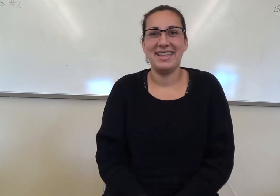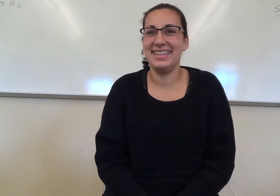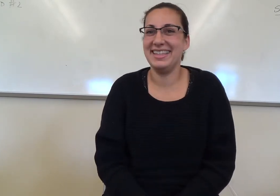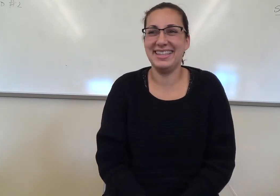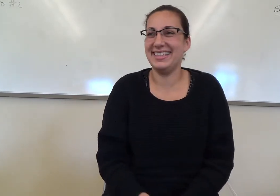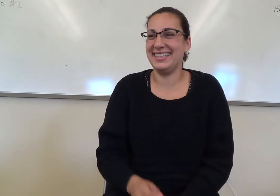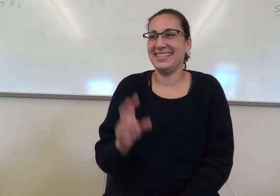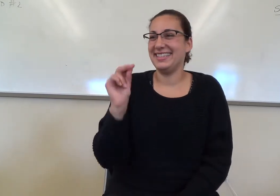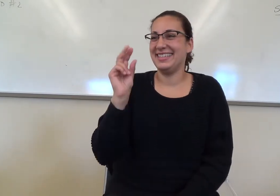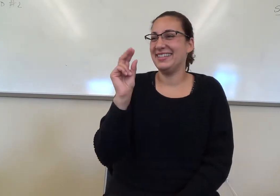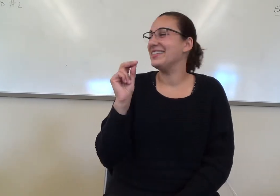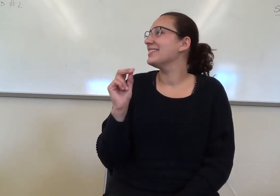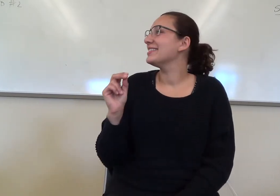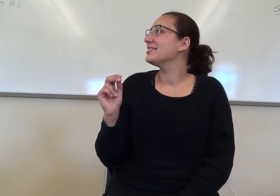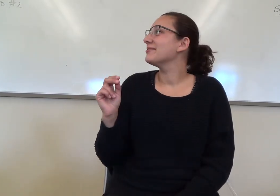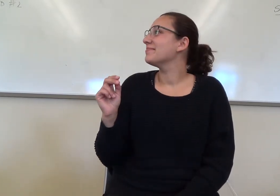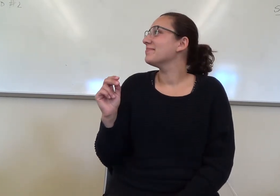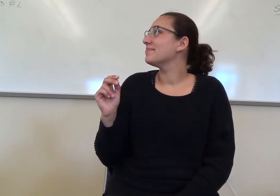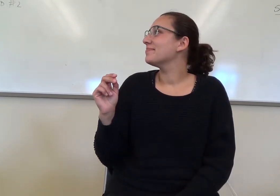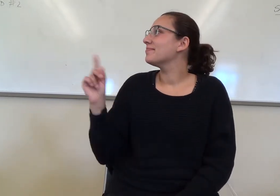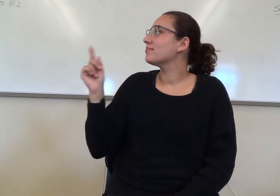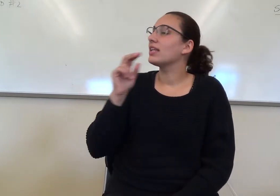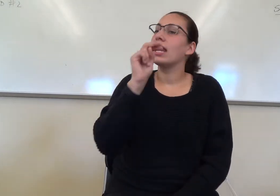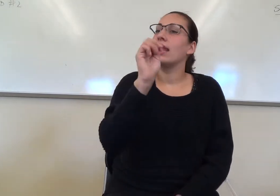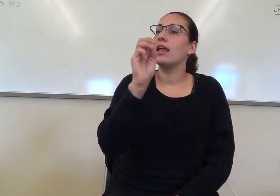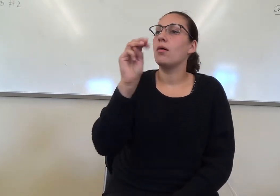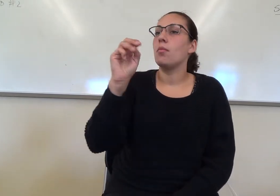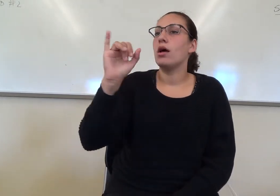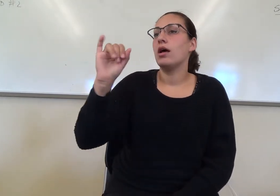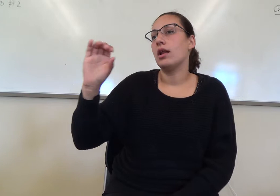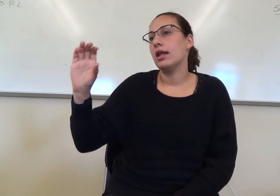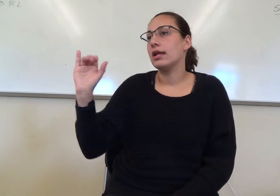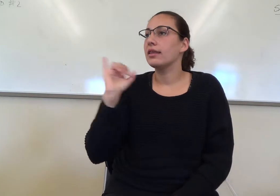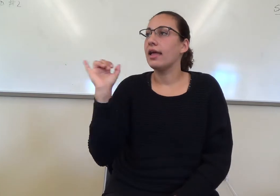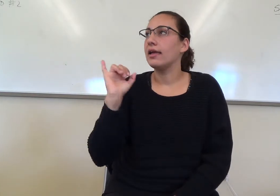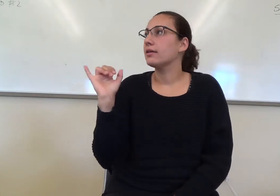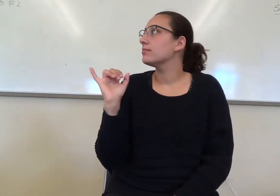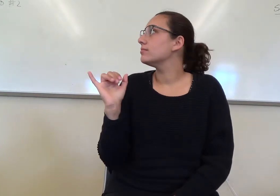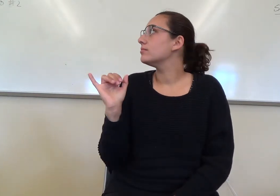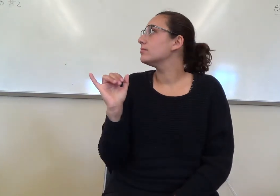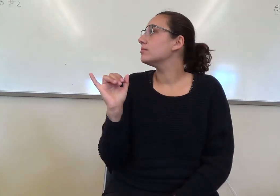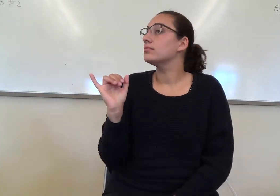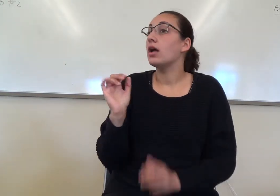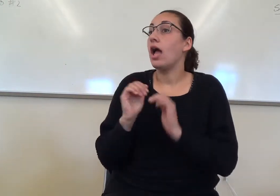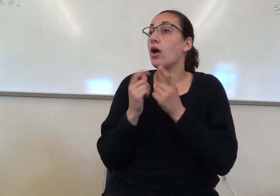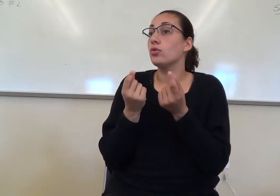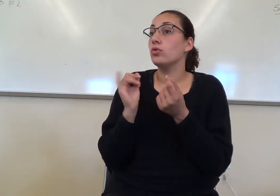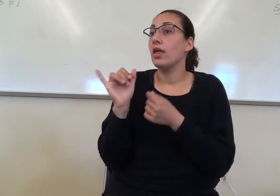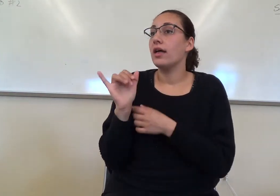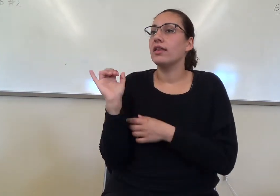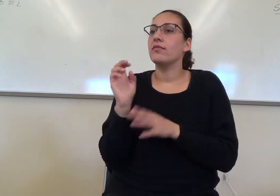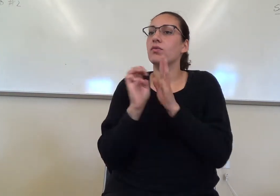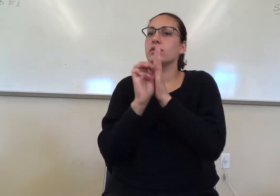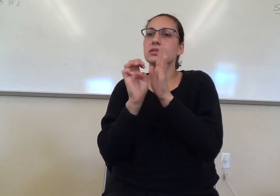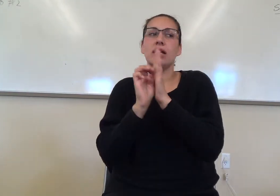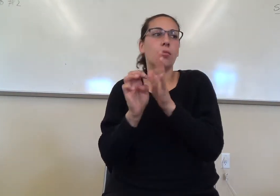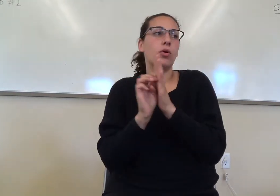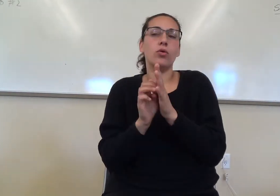make something funny of it. Yeah, make a joke of it. Or put it in a song. Mm-hmm.